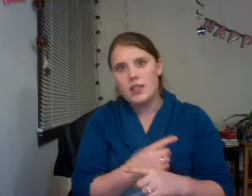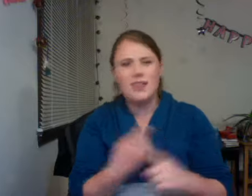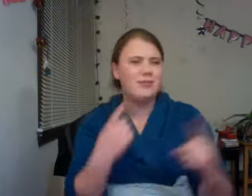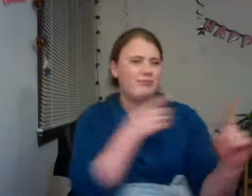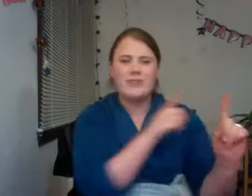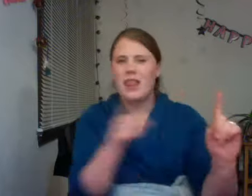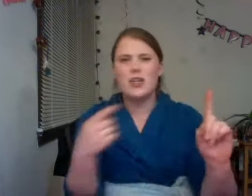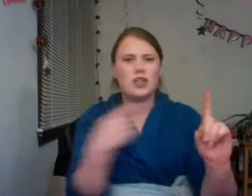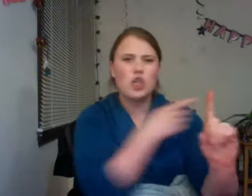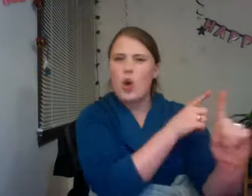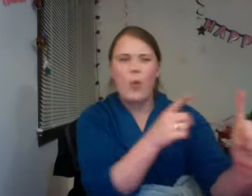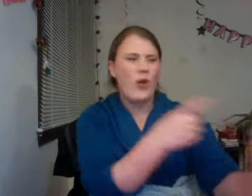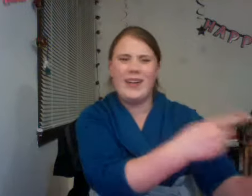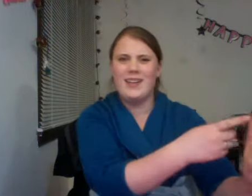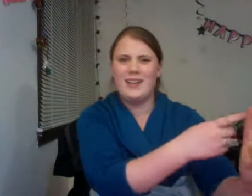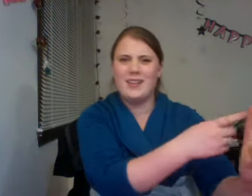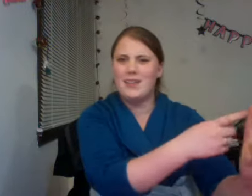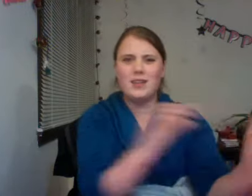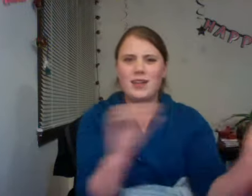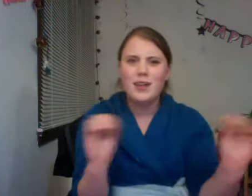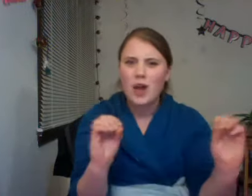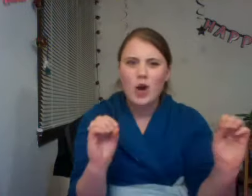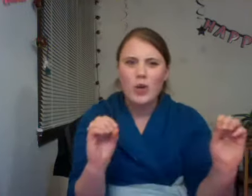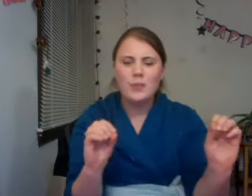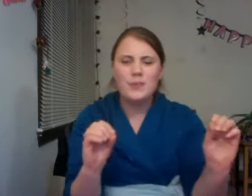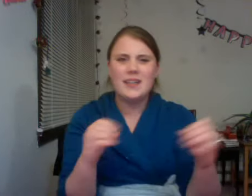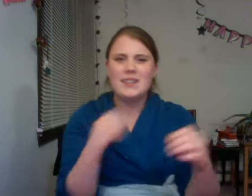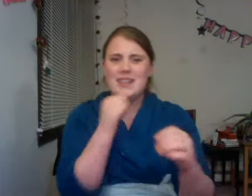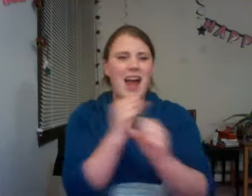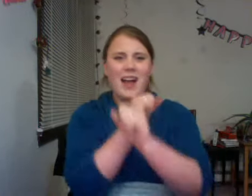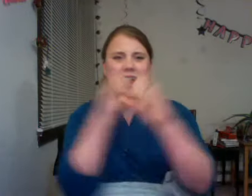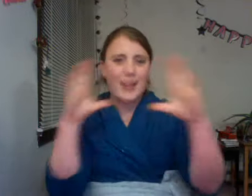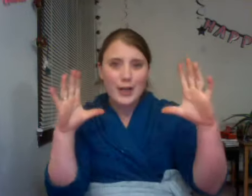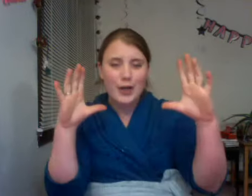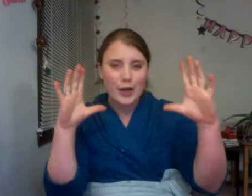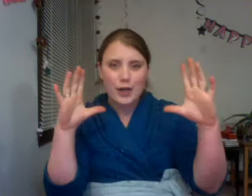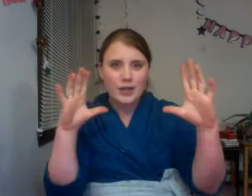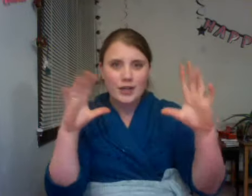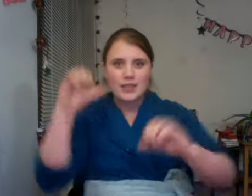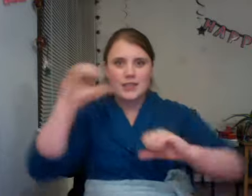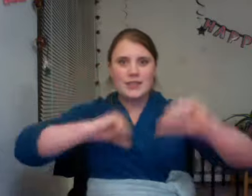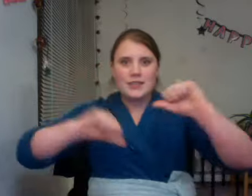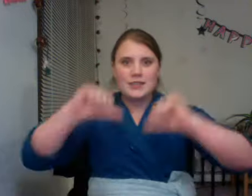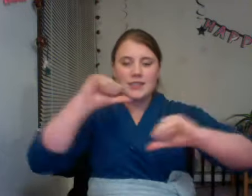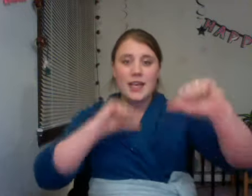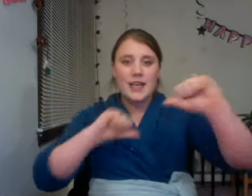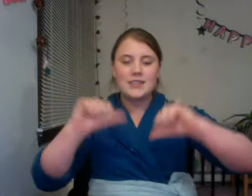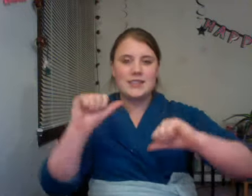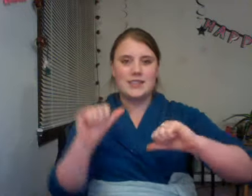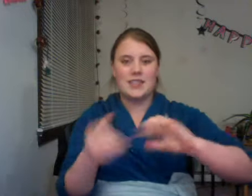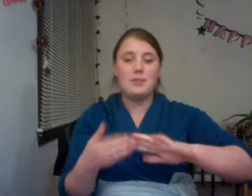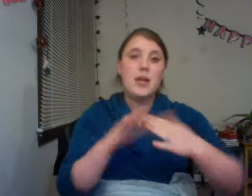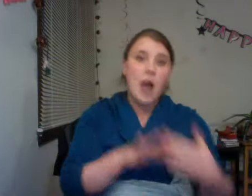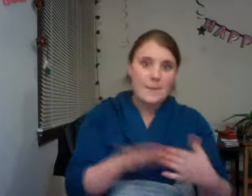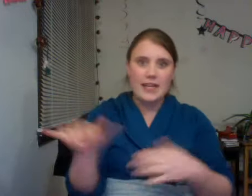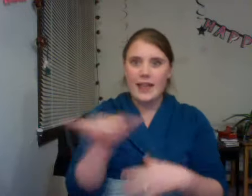worse, science education is becoming like that guy who always says, actually. Right? You want to